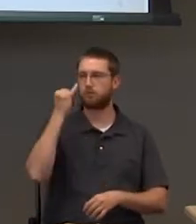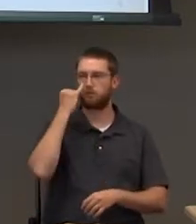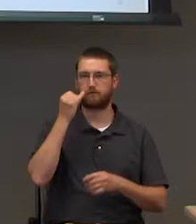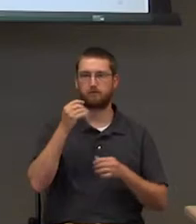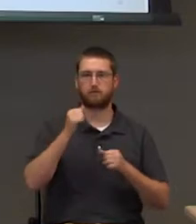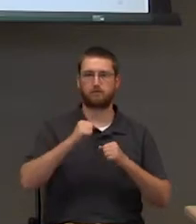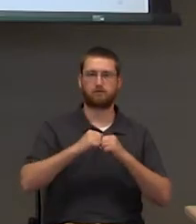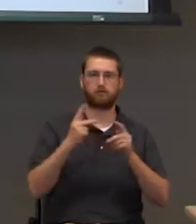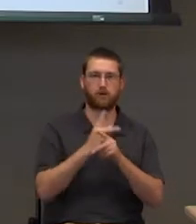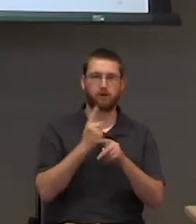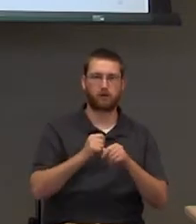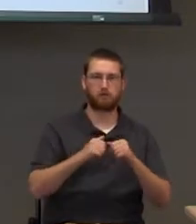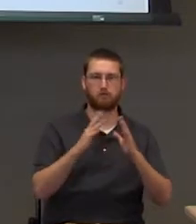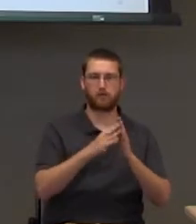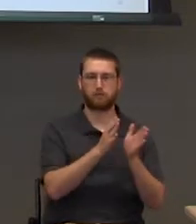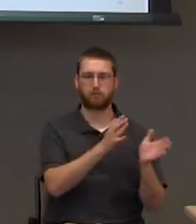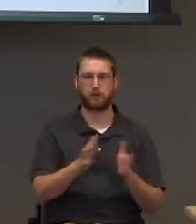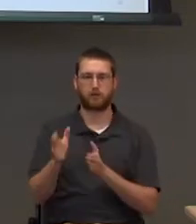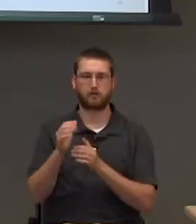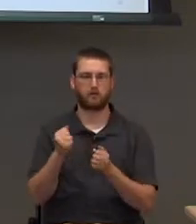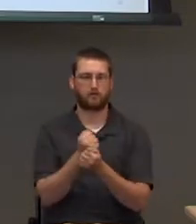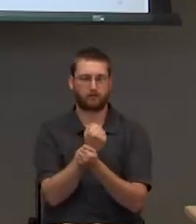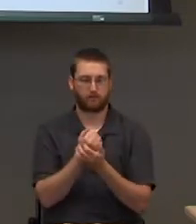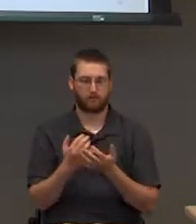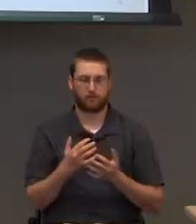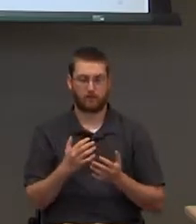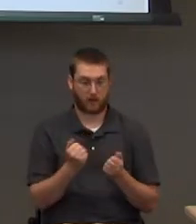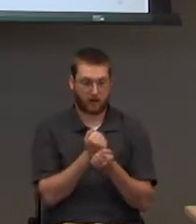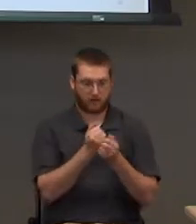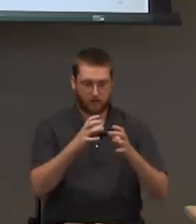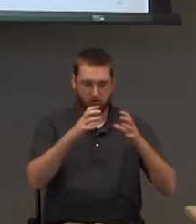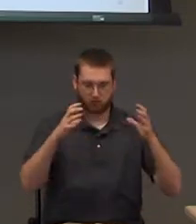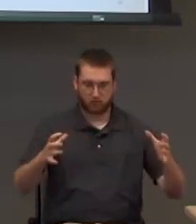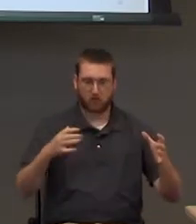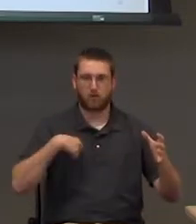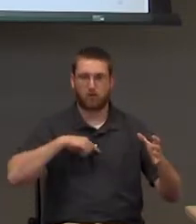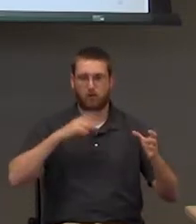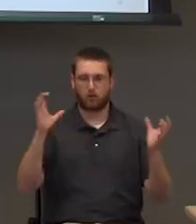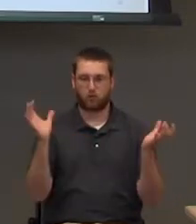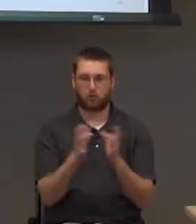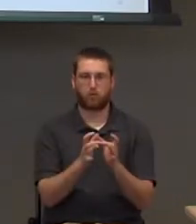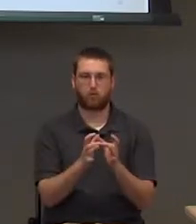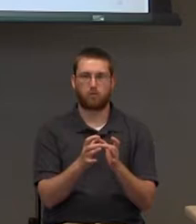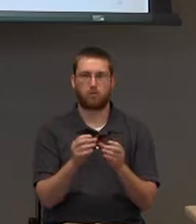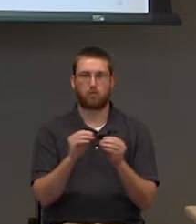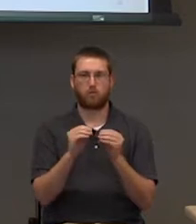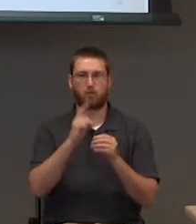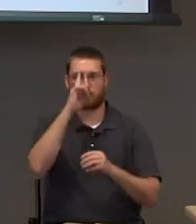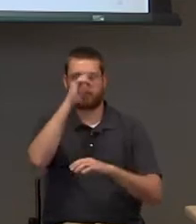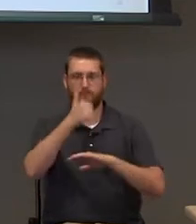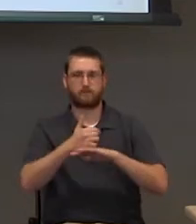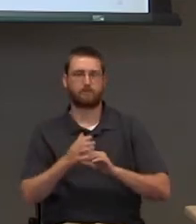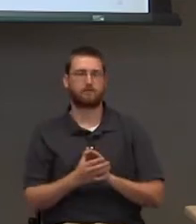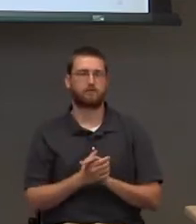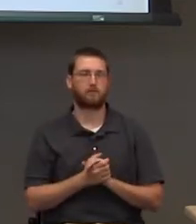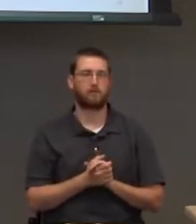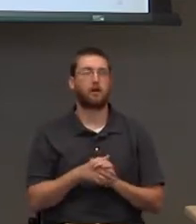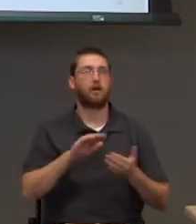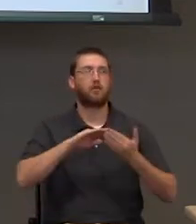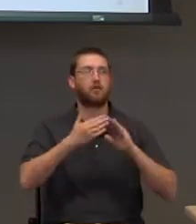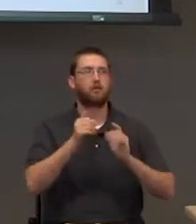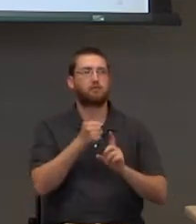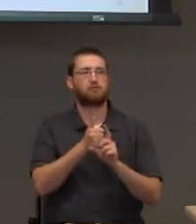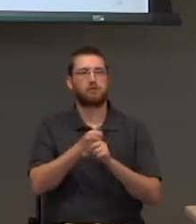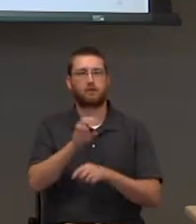sorts of strategies, because this is everything, and we then have to be more mindful. What it does say, though, is as the community,